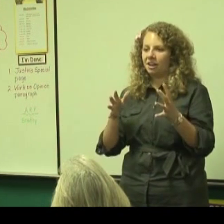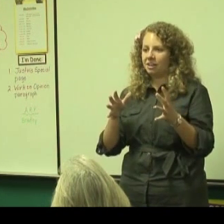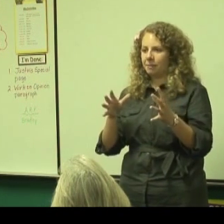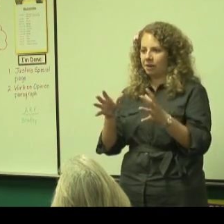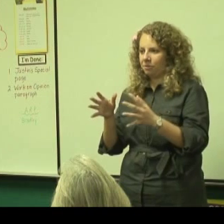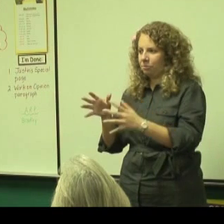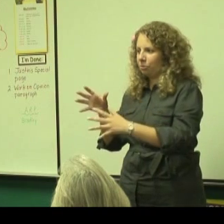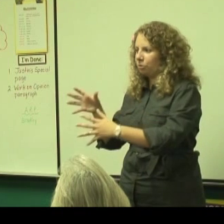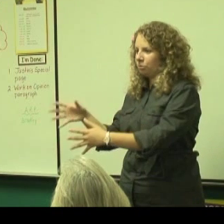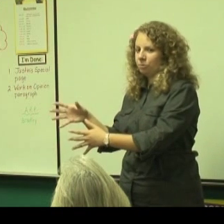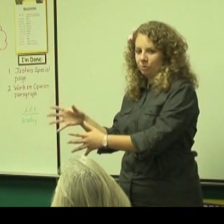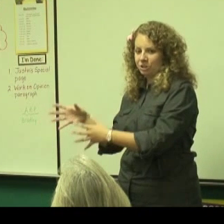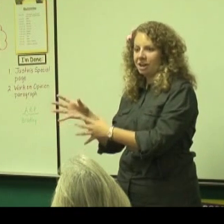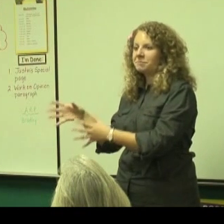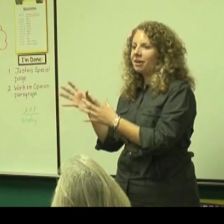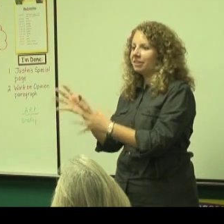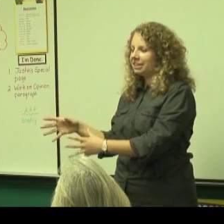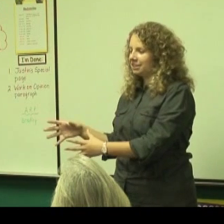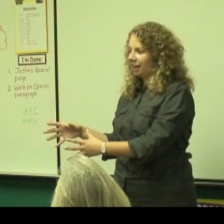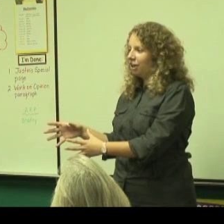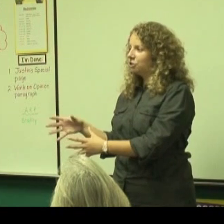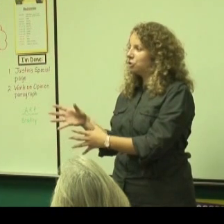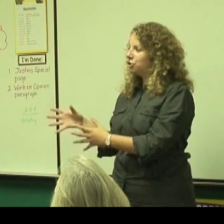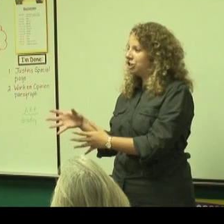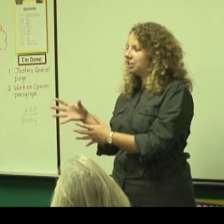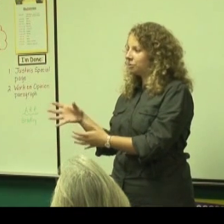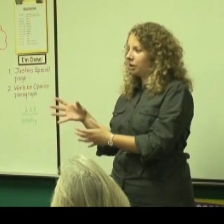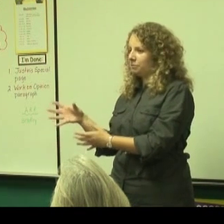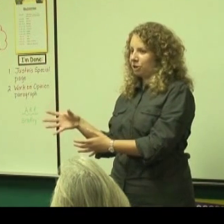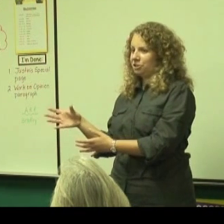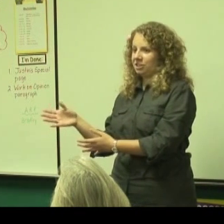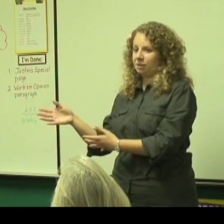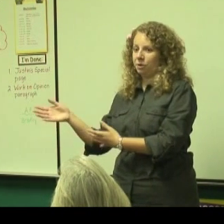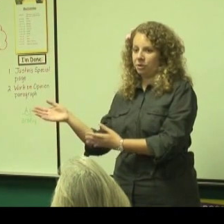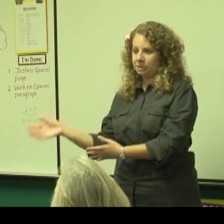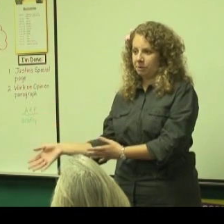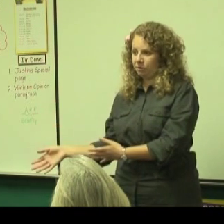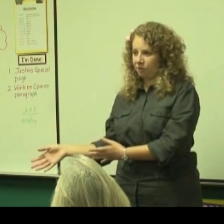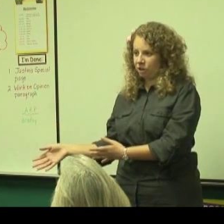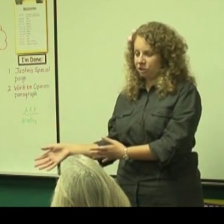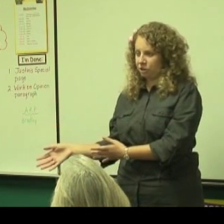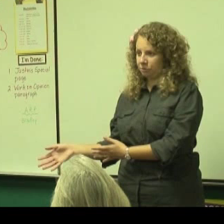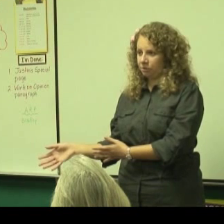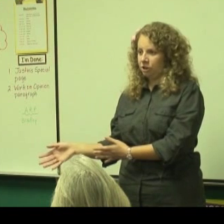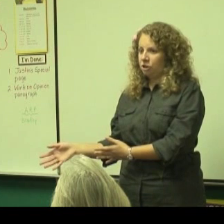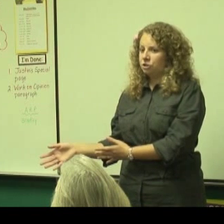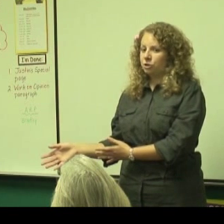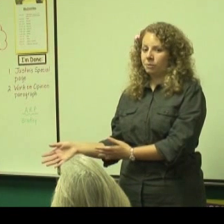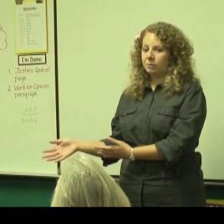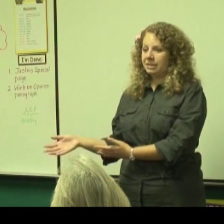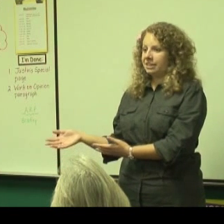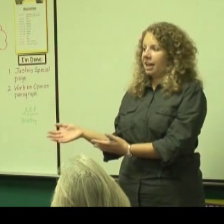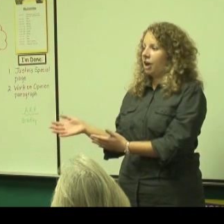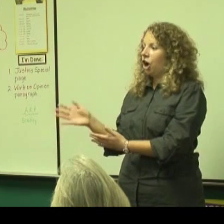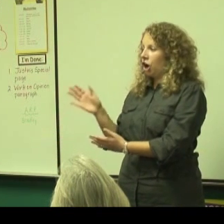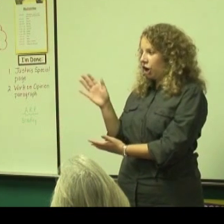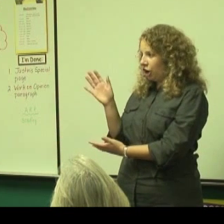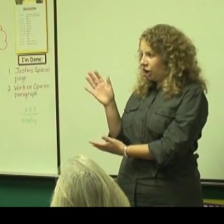talking about? Lisa. We're talking about Lisa. So she's the one person that we're going to be referring to. So when we say